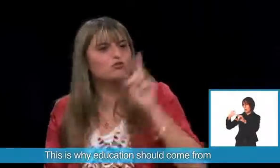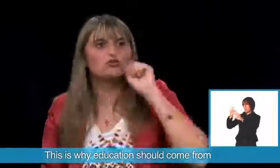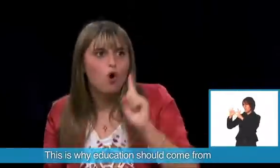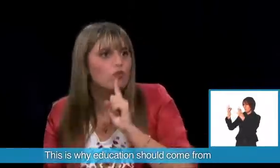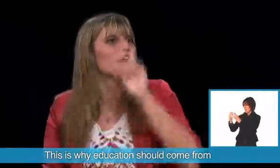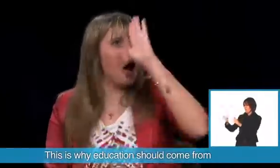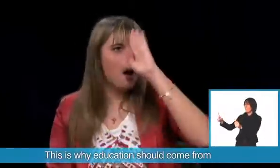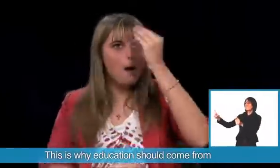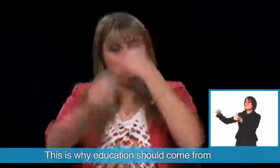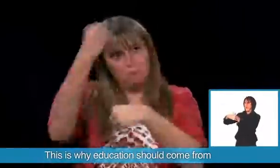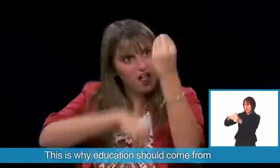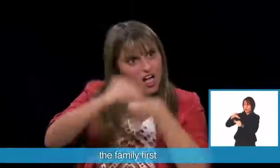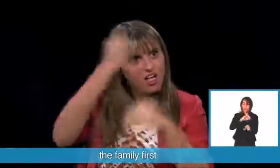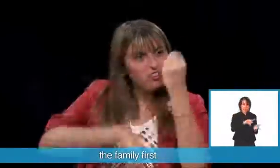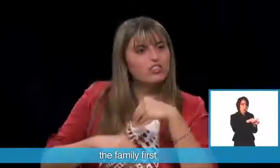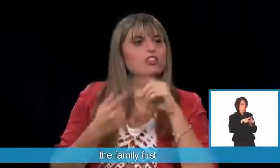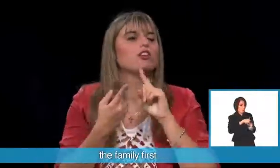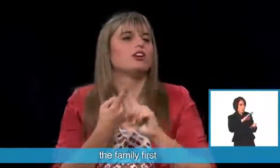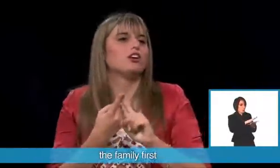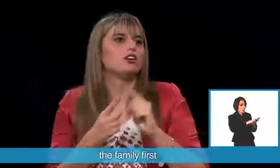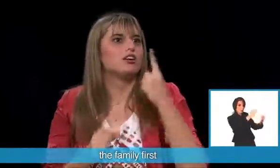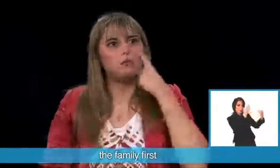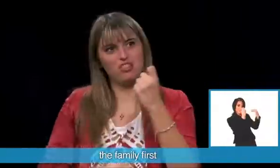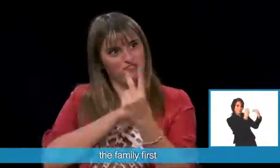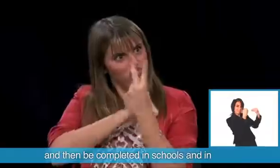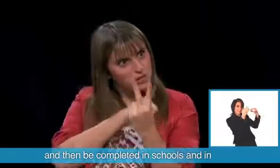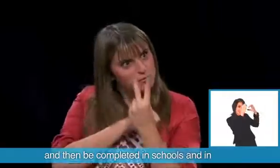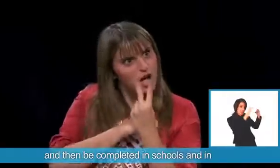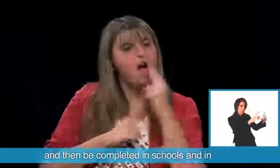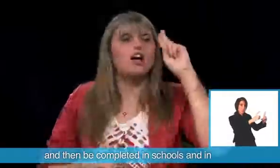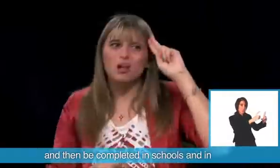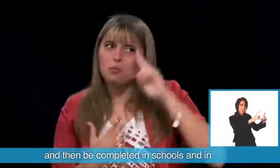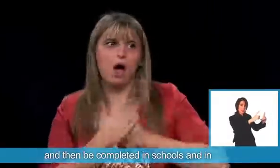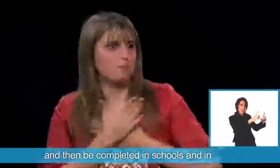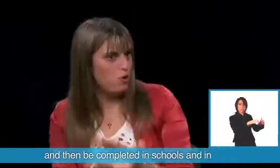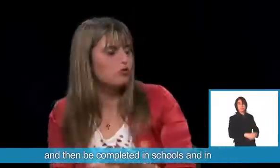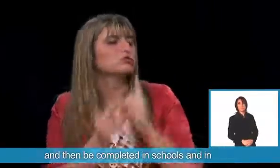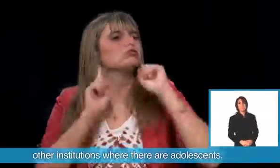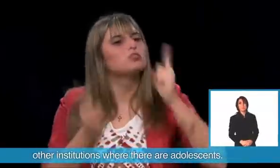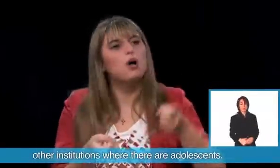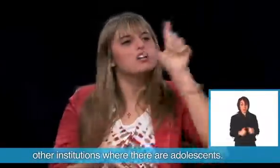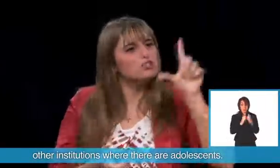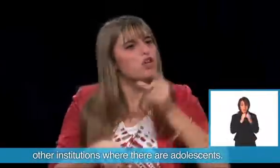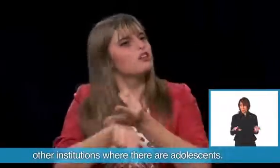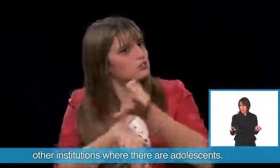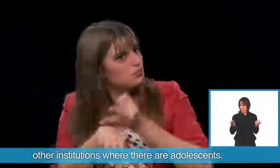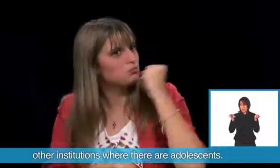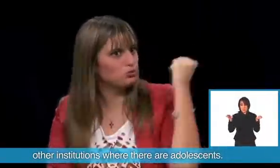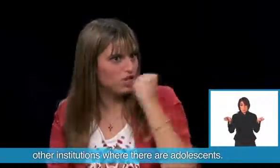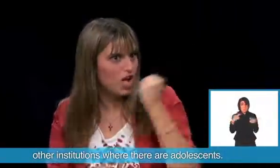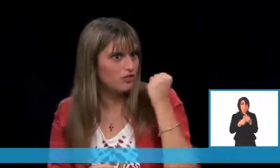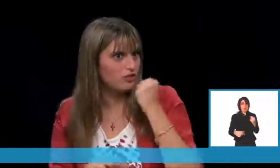This is why education should come from the family first, and then be completed in schools and in other institutions where there are